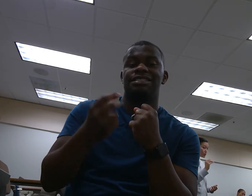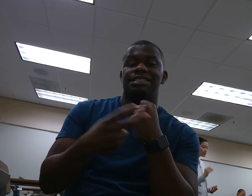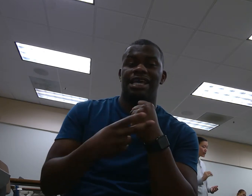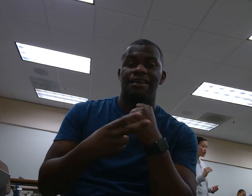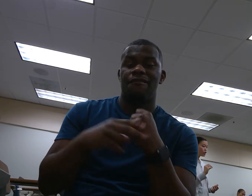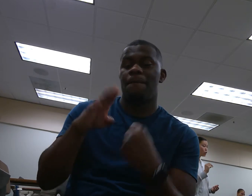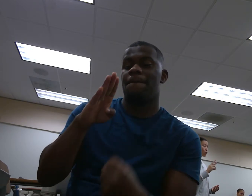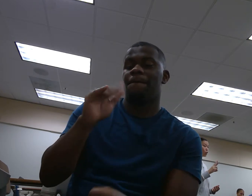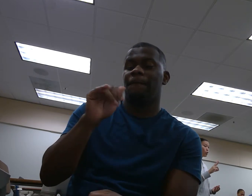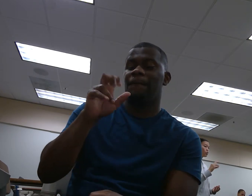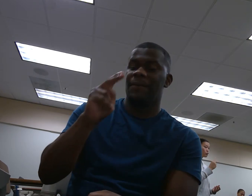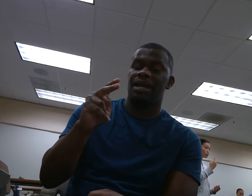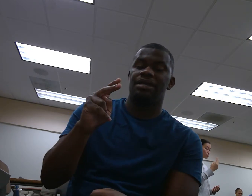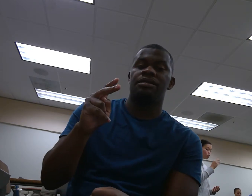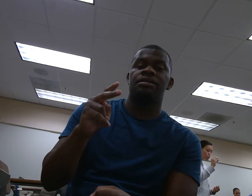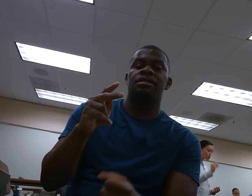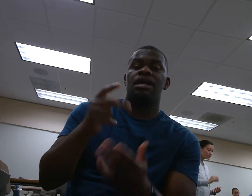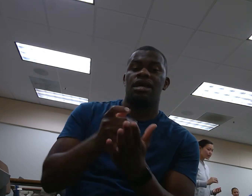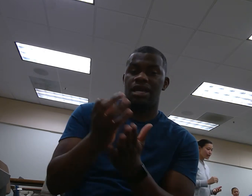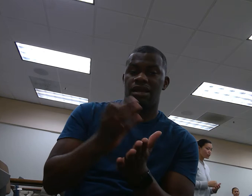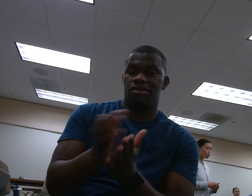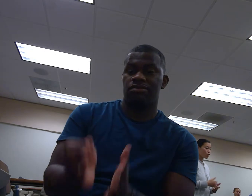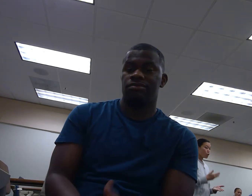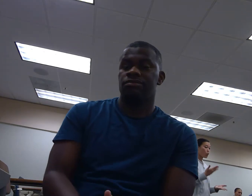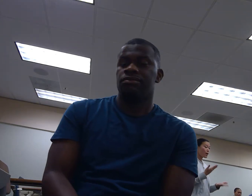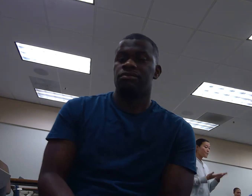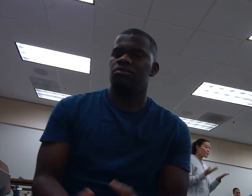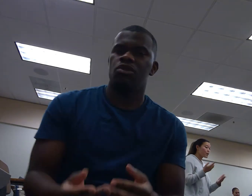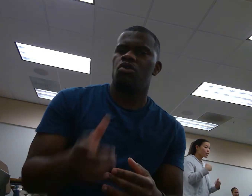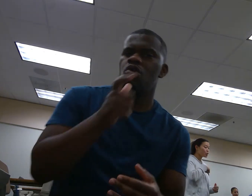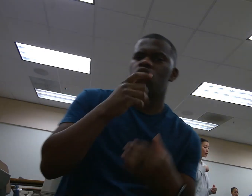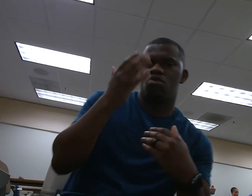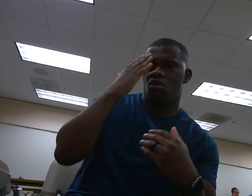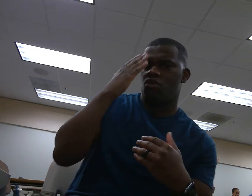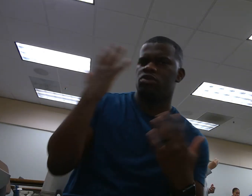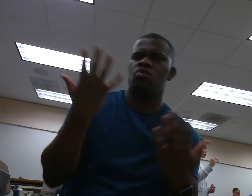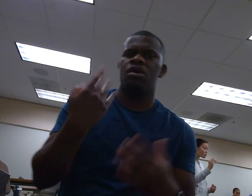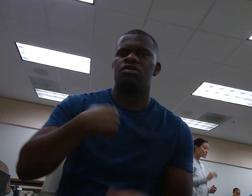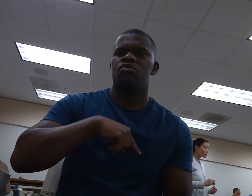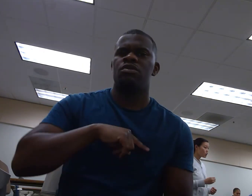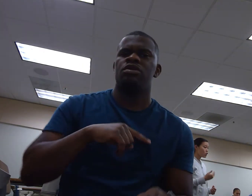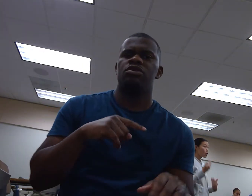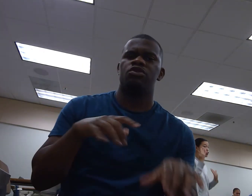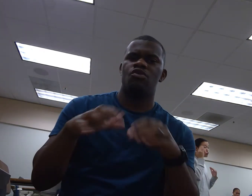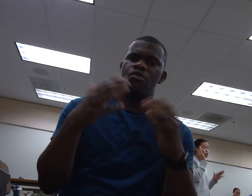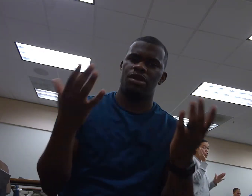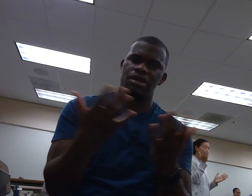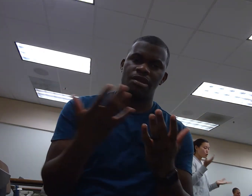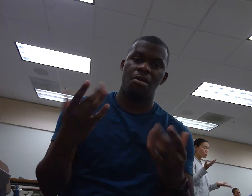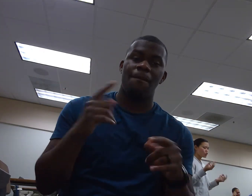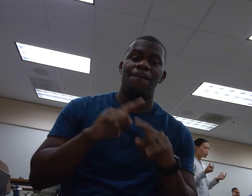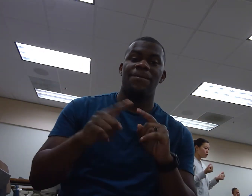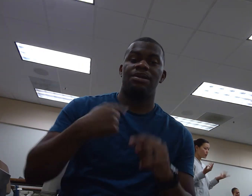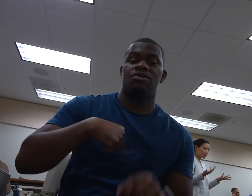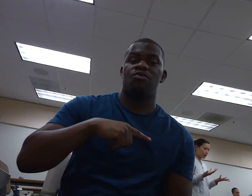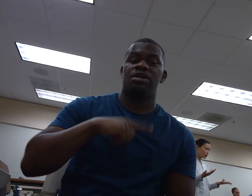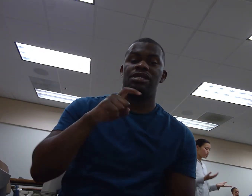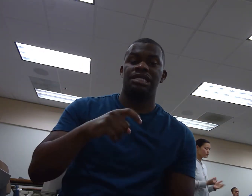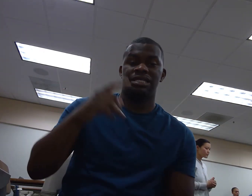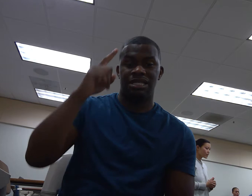a portfolio of things and getting 4%, or who knows what we're doing here. But we need to think about what we could have gotten from